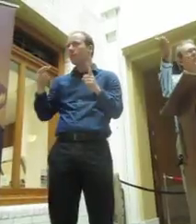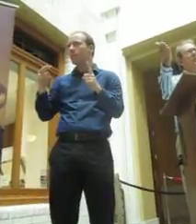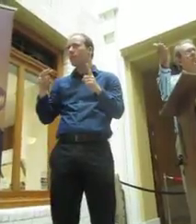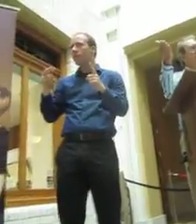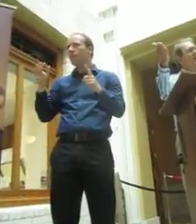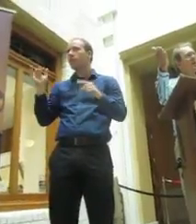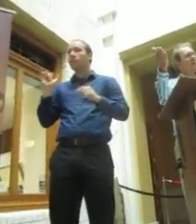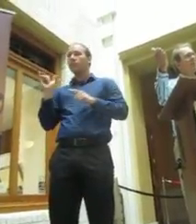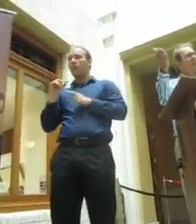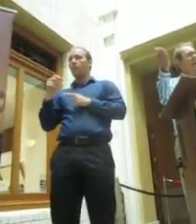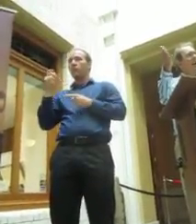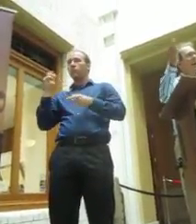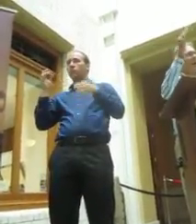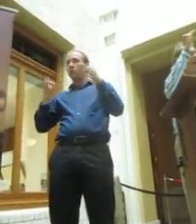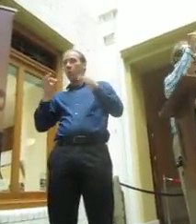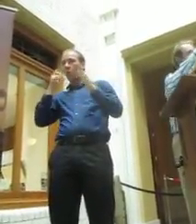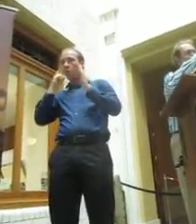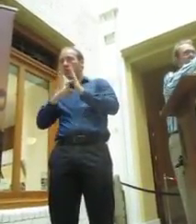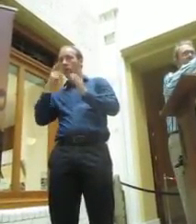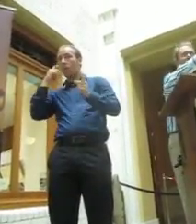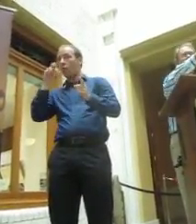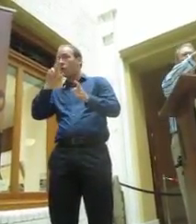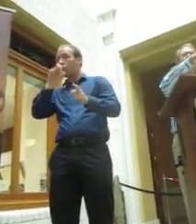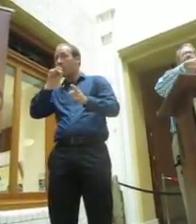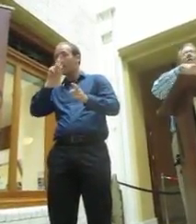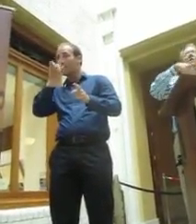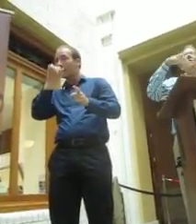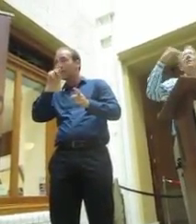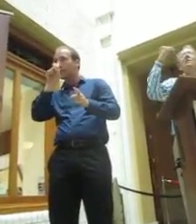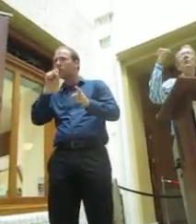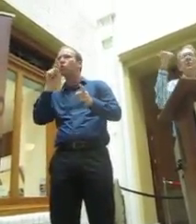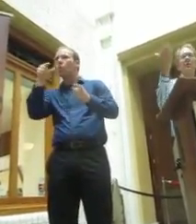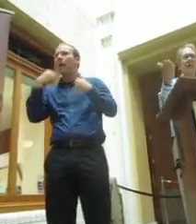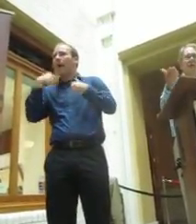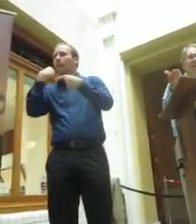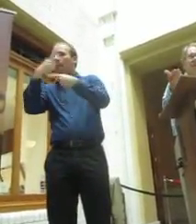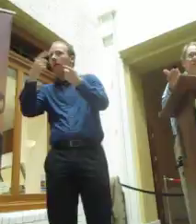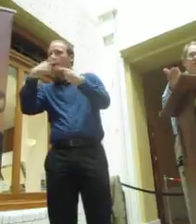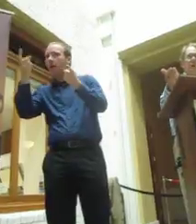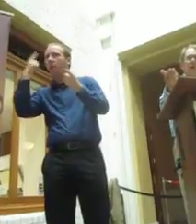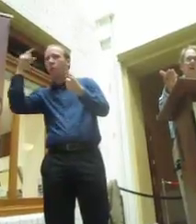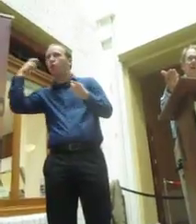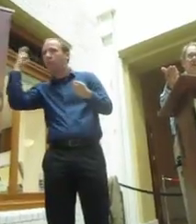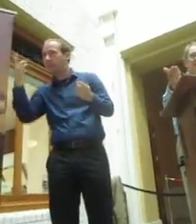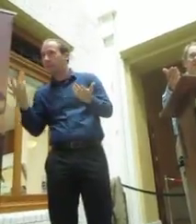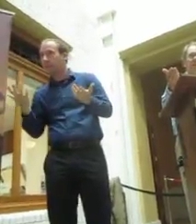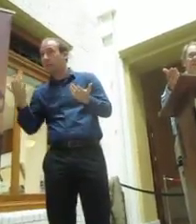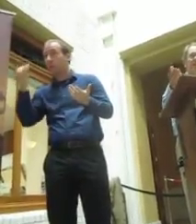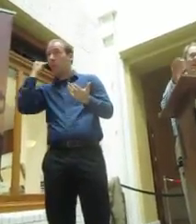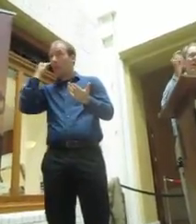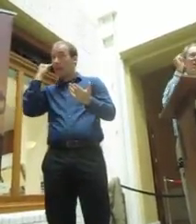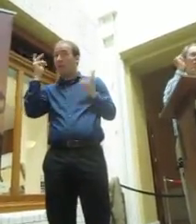you do this for a reason. And if it's good enough for people who can hear, it's good enough for people who can't hear.